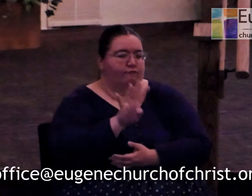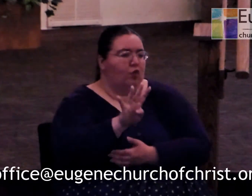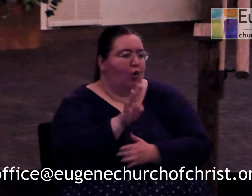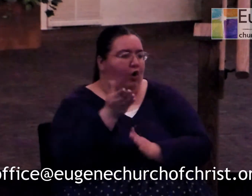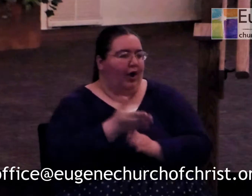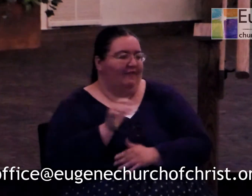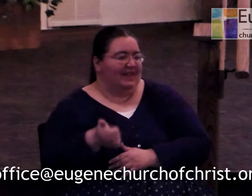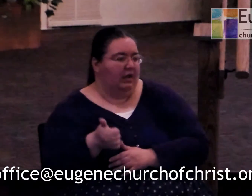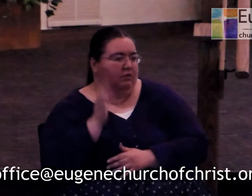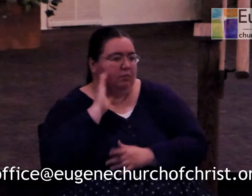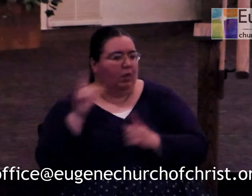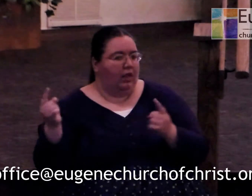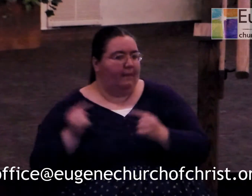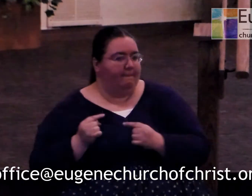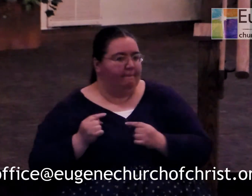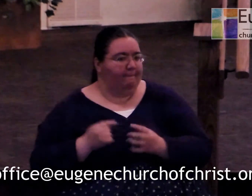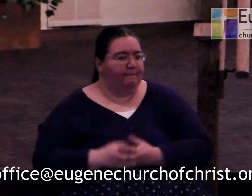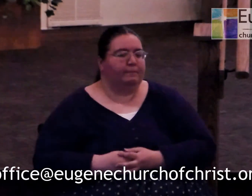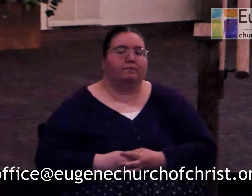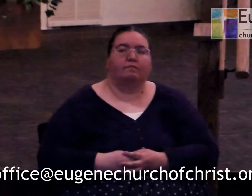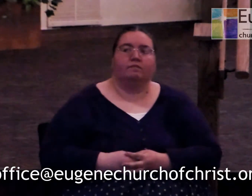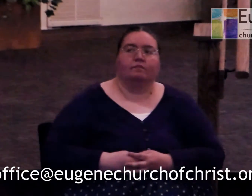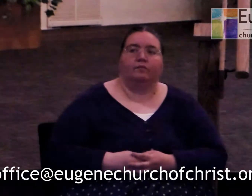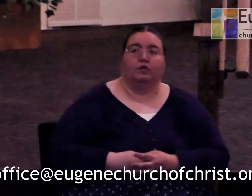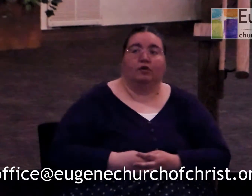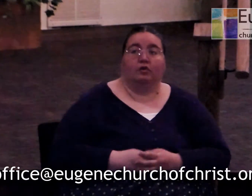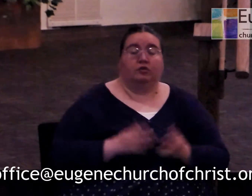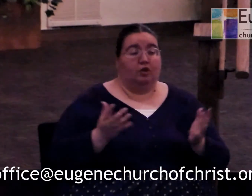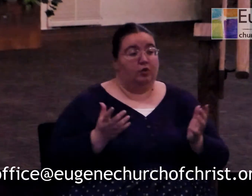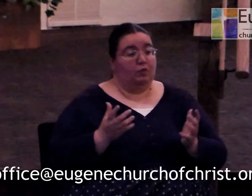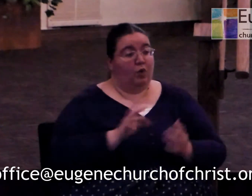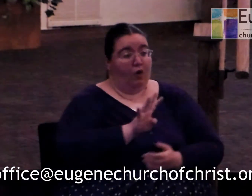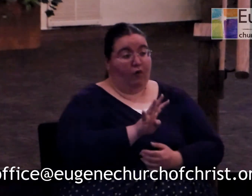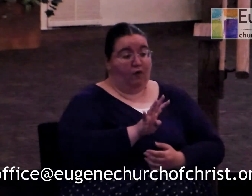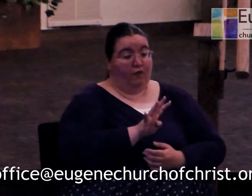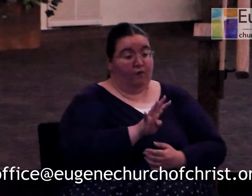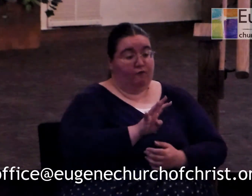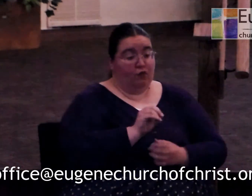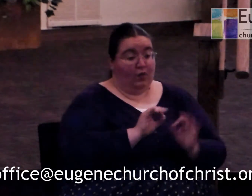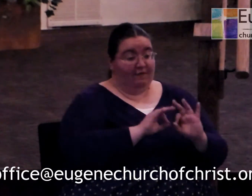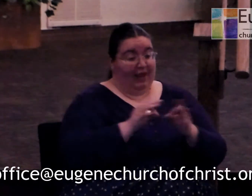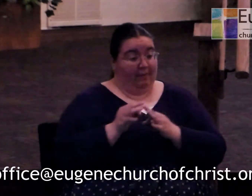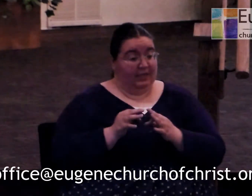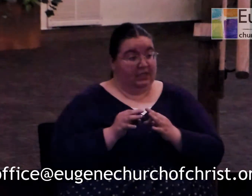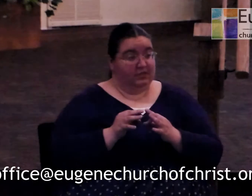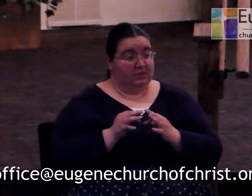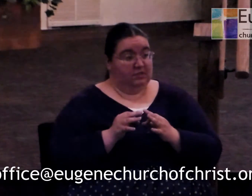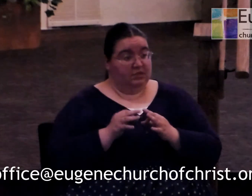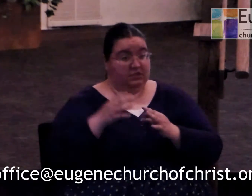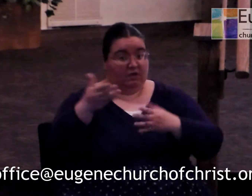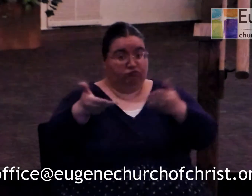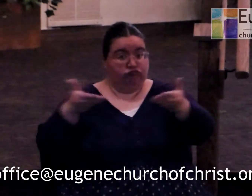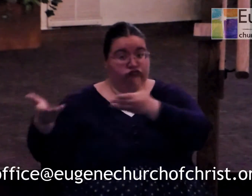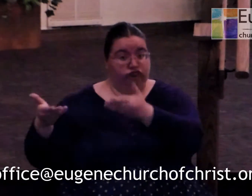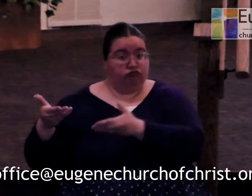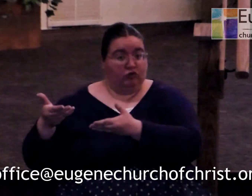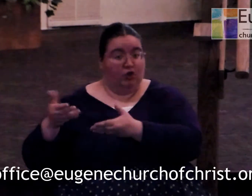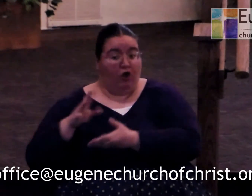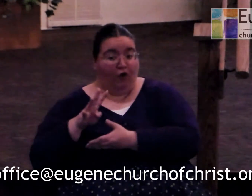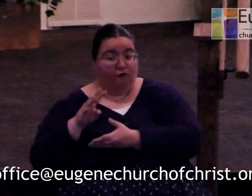you find your 40% of our half, and do you know what would happen next week if everybody did that this week? This entire front row